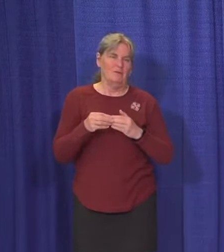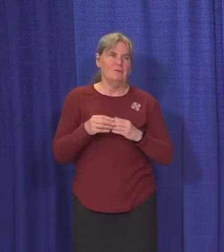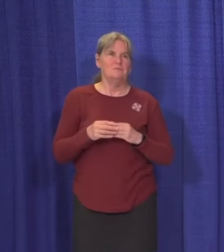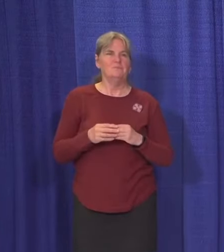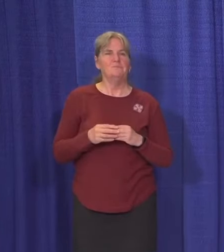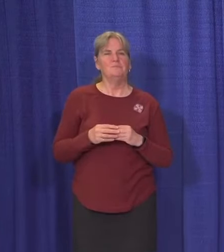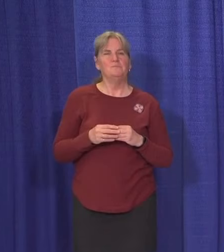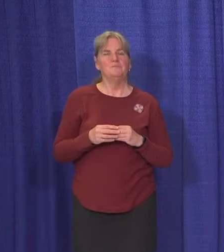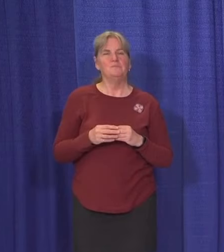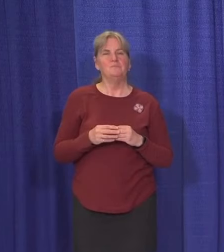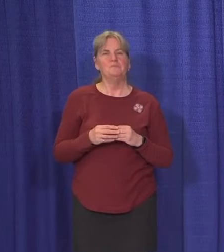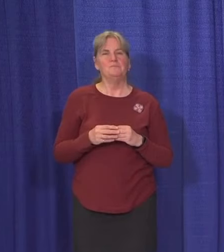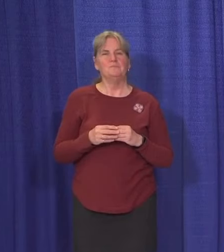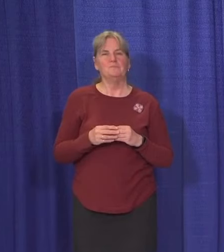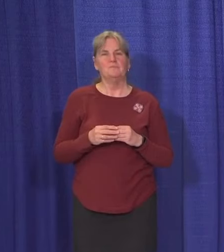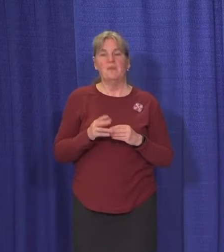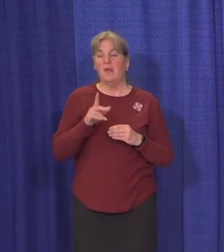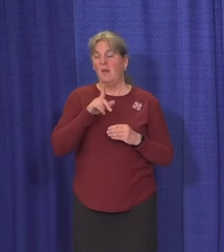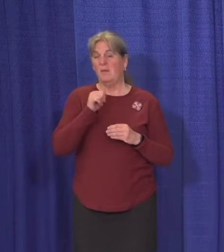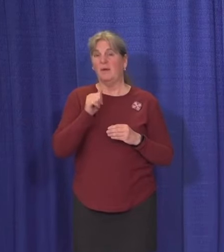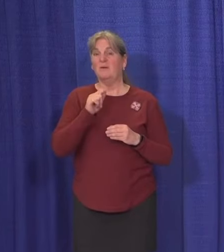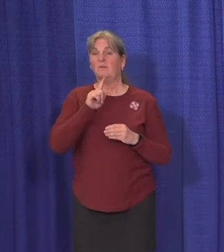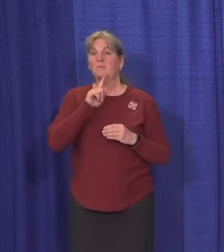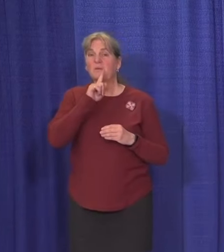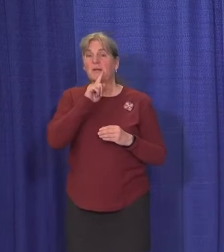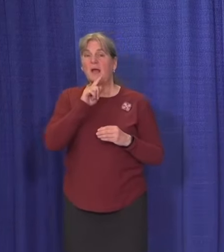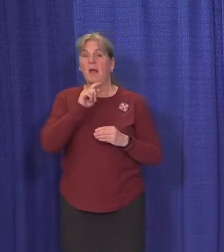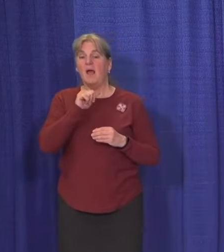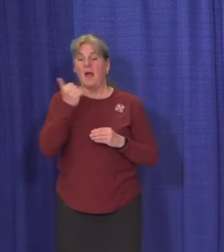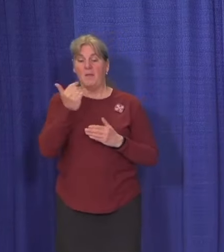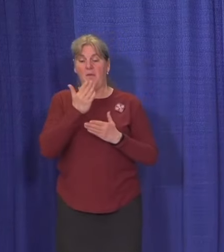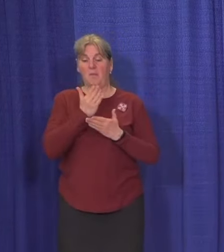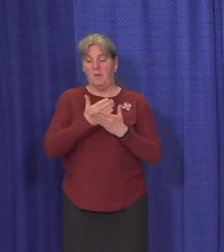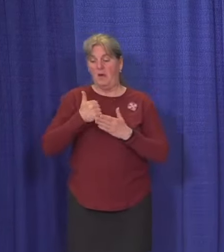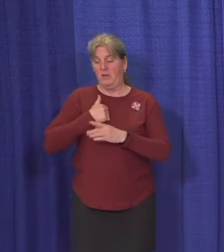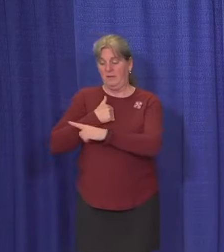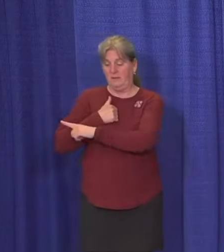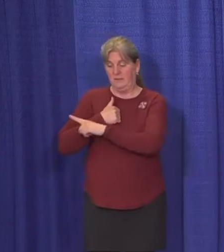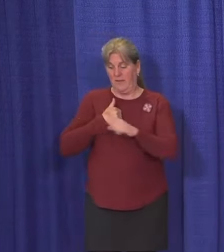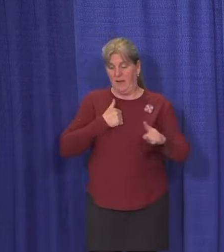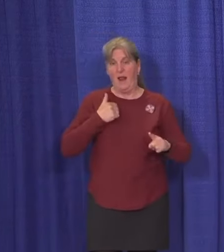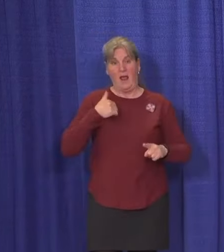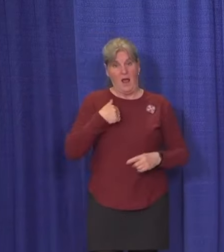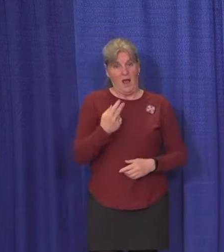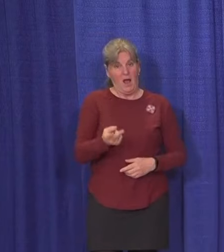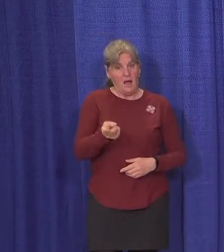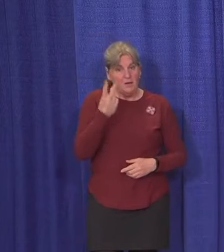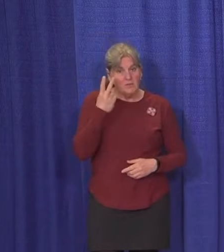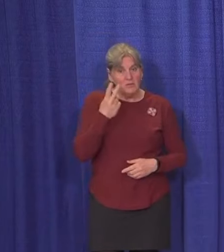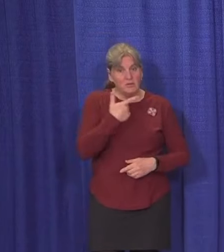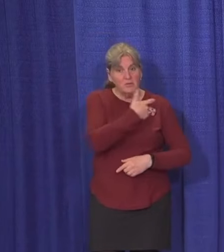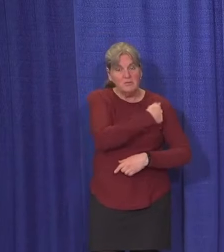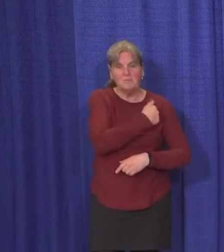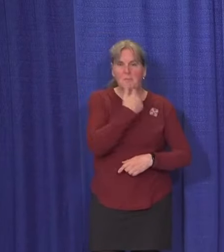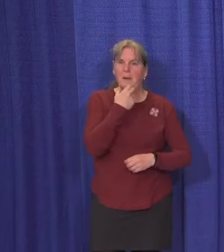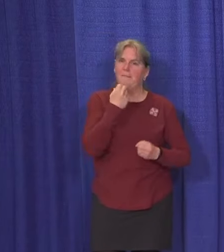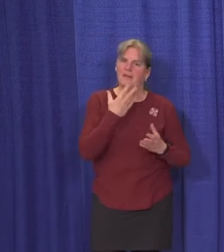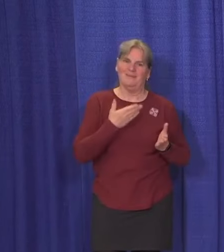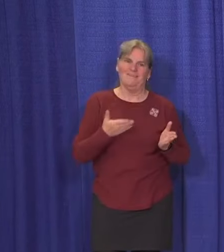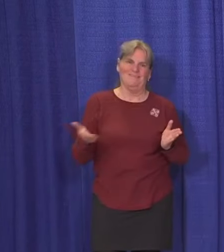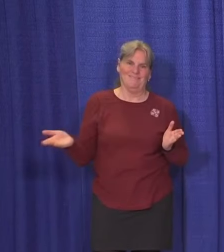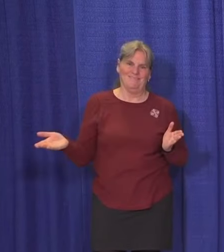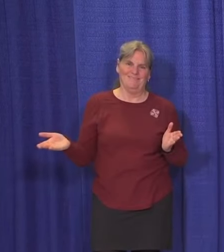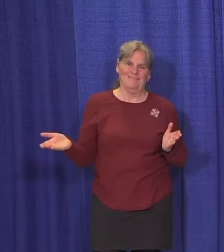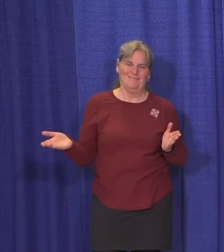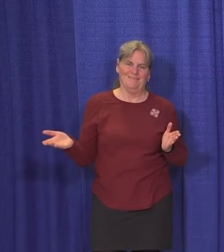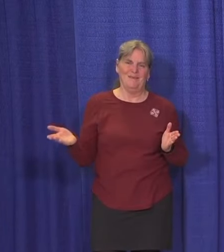because there are actually very few Canadians who would be eligible at this point. But we know that week by week, month by